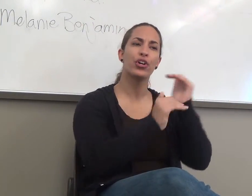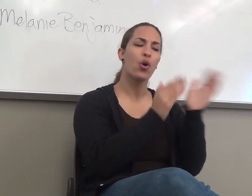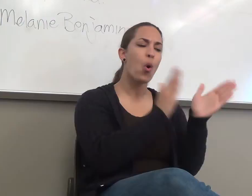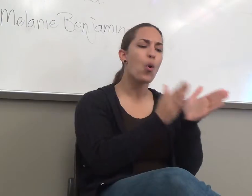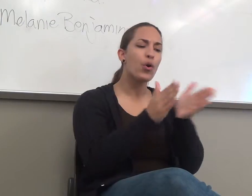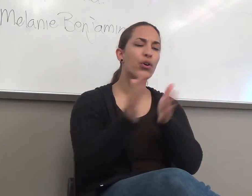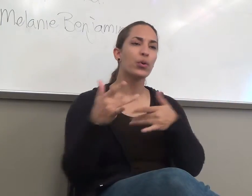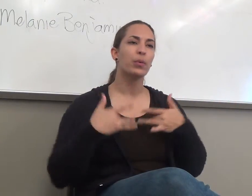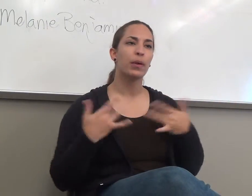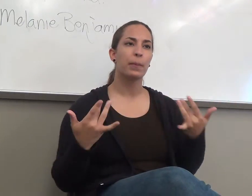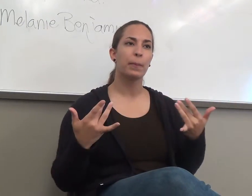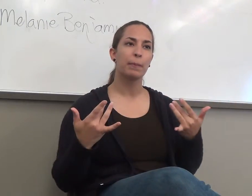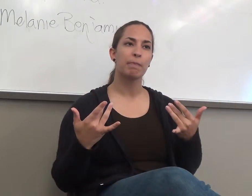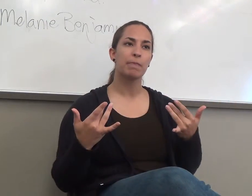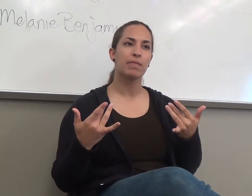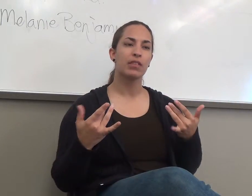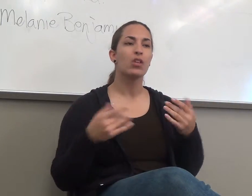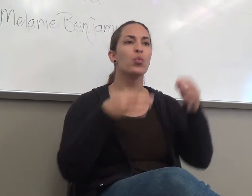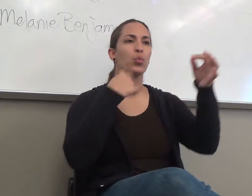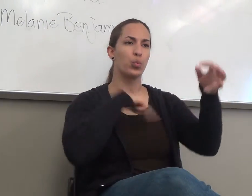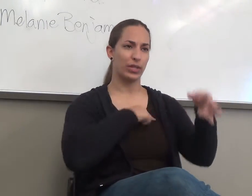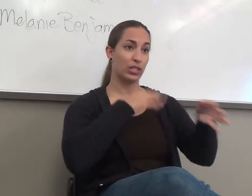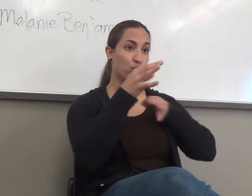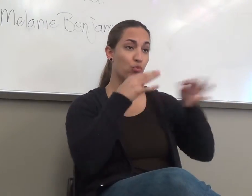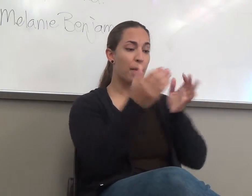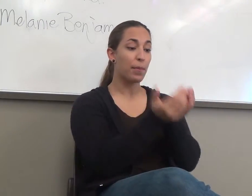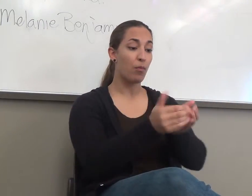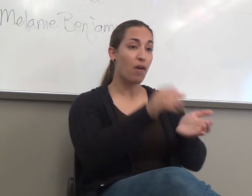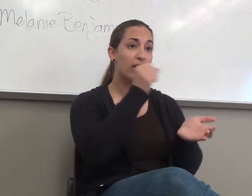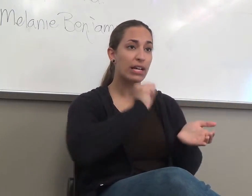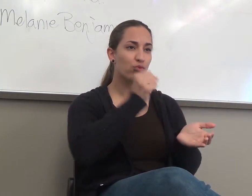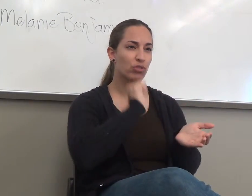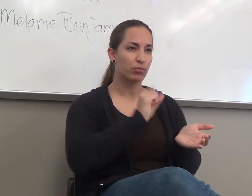We're describing a bowl of ice cream. Remember this?